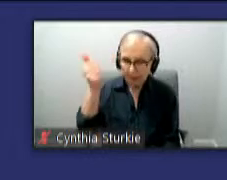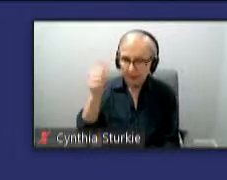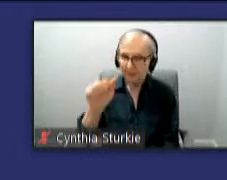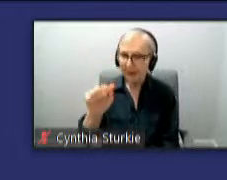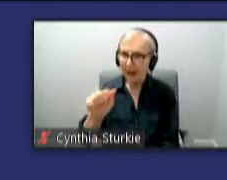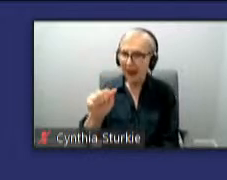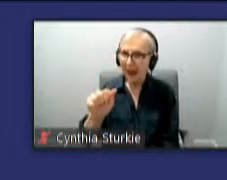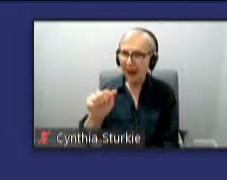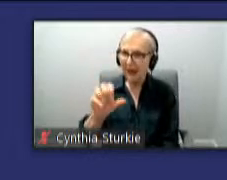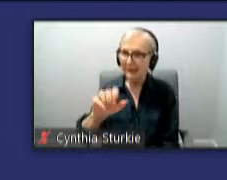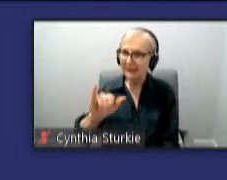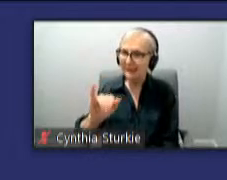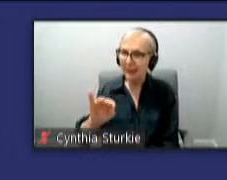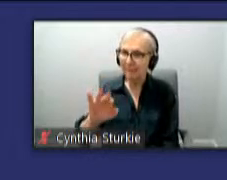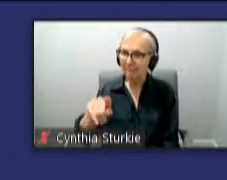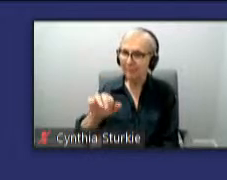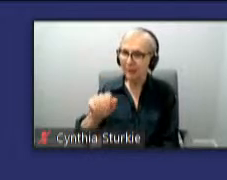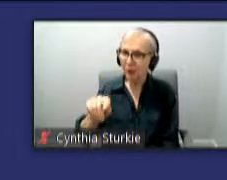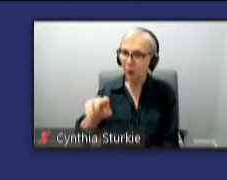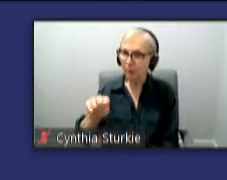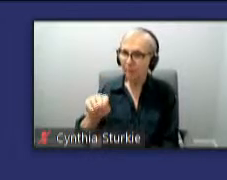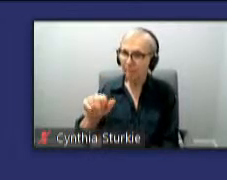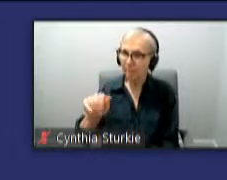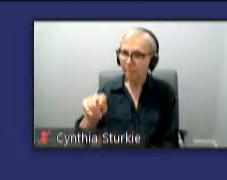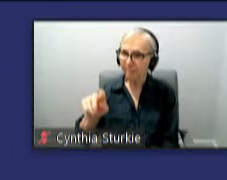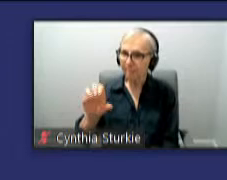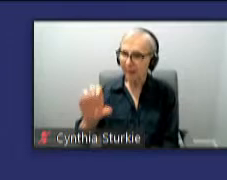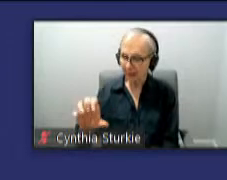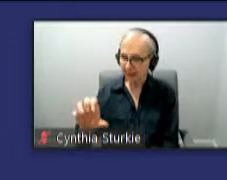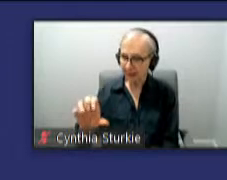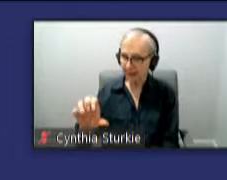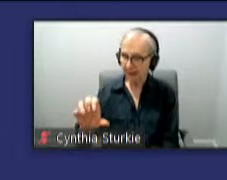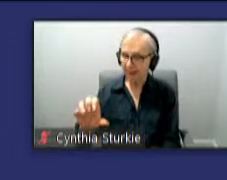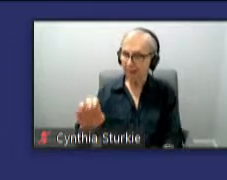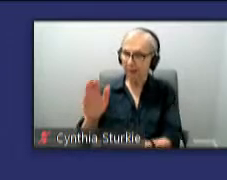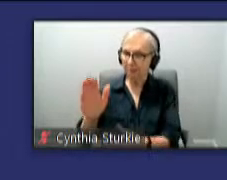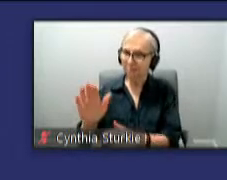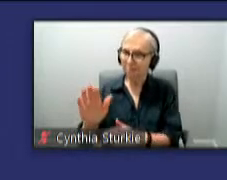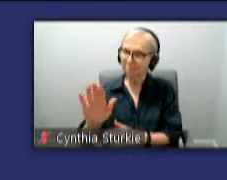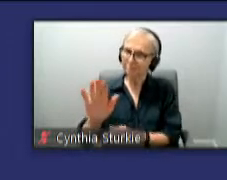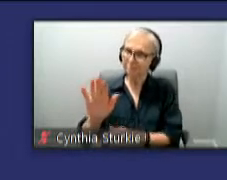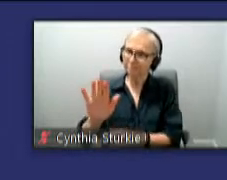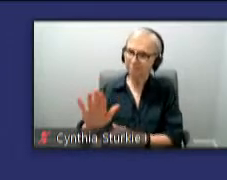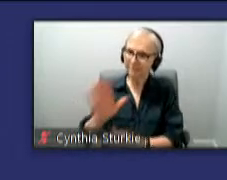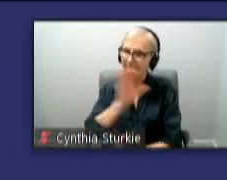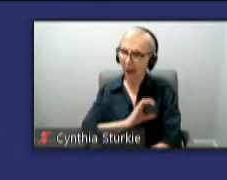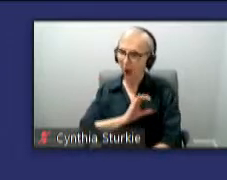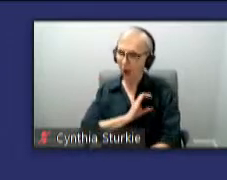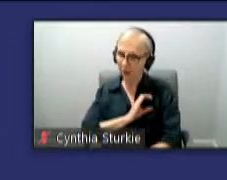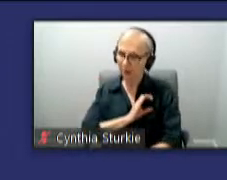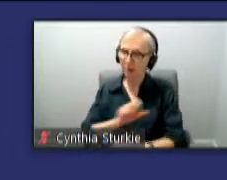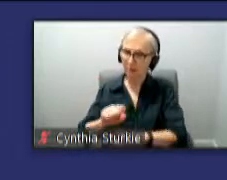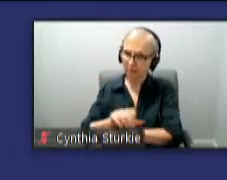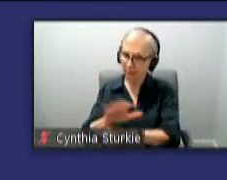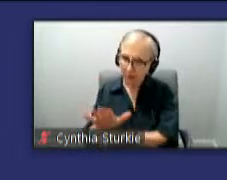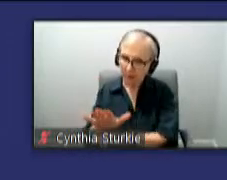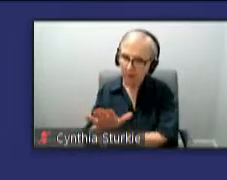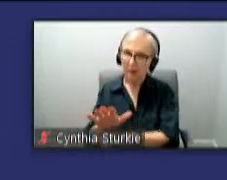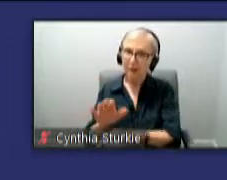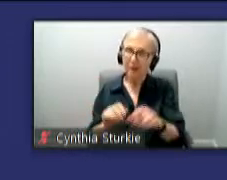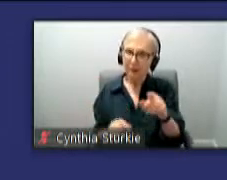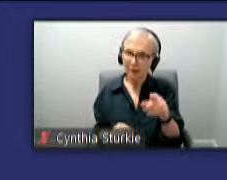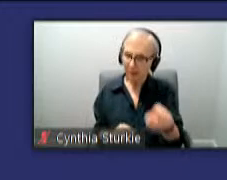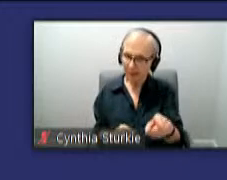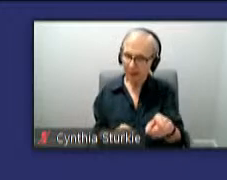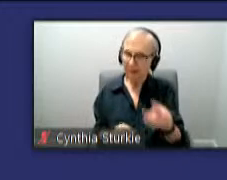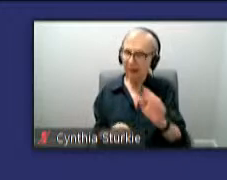COVID, they have attempted to estimate our true epidemic curves, including the infections with no or mild symptoms that are not